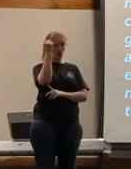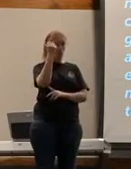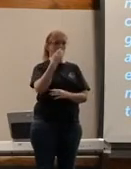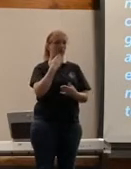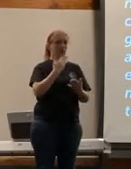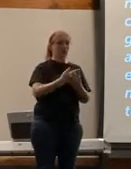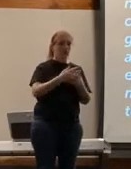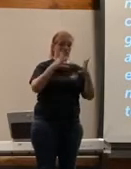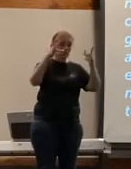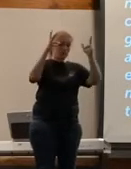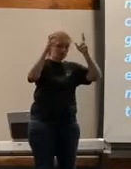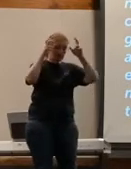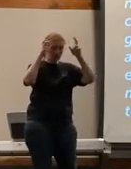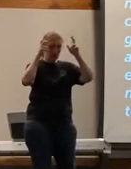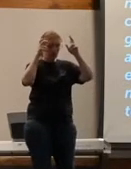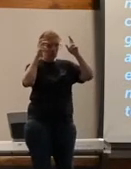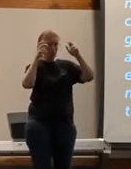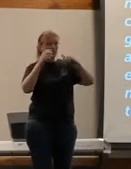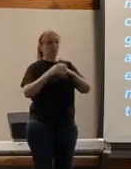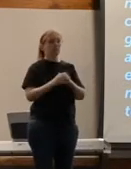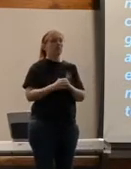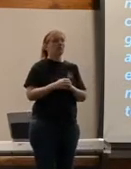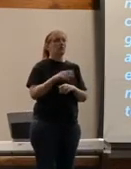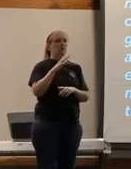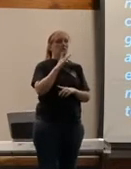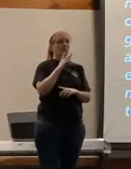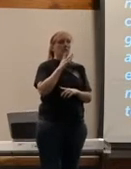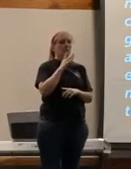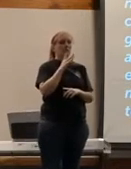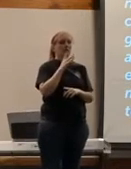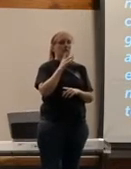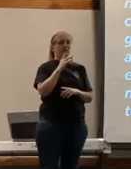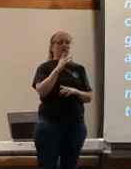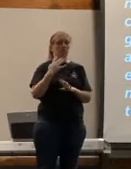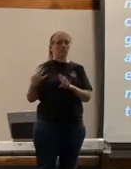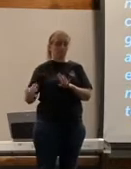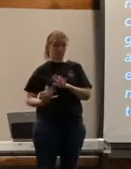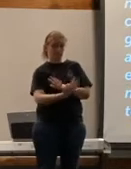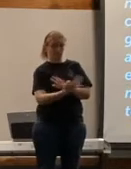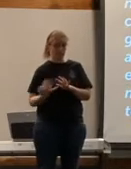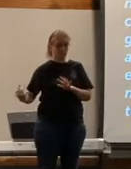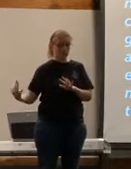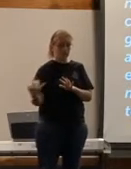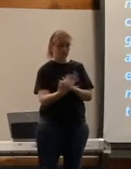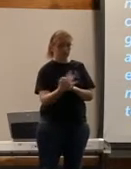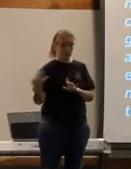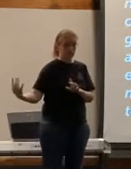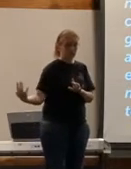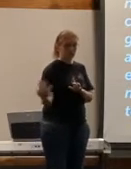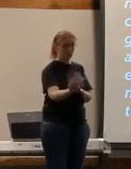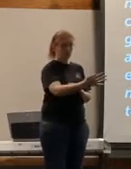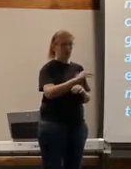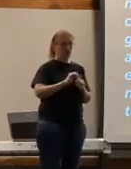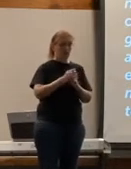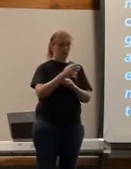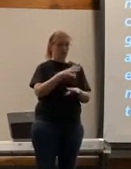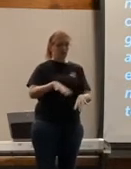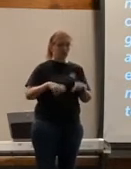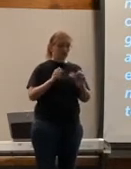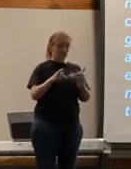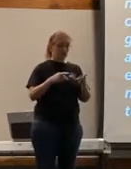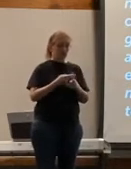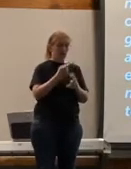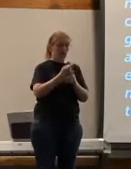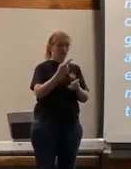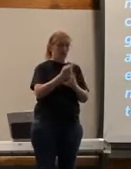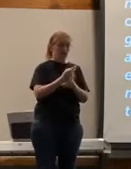evil. In these next verses that we see, he talks about the irrigation of this garden and how God took care of the irrigation, right? Jump down